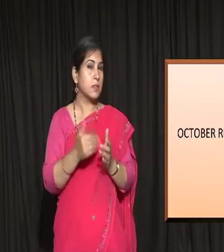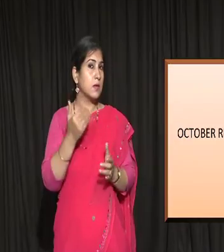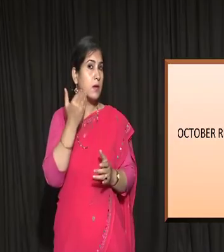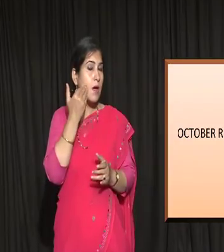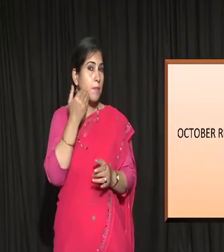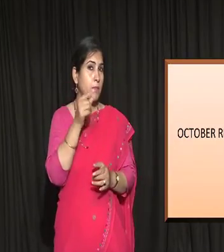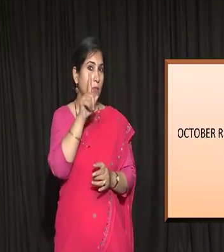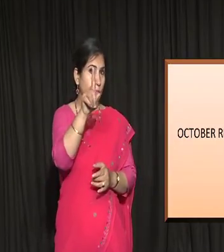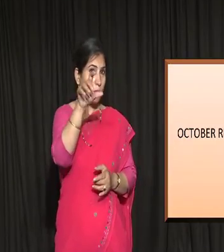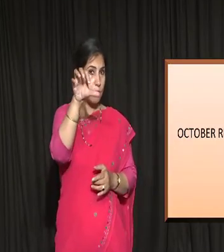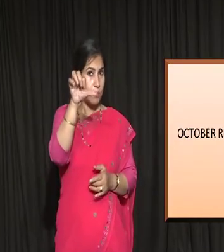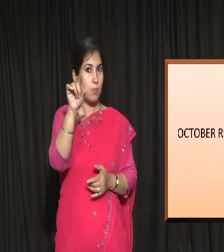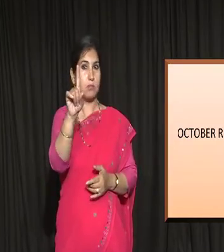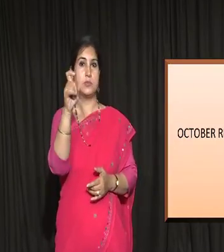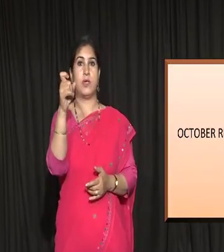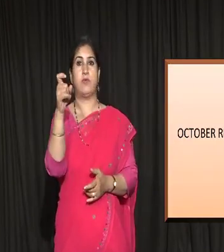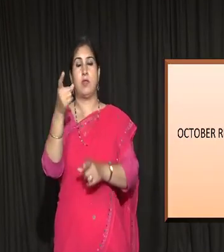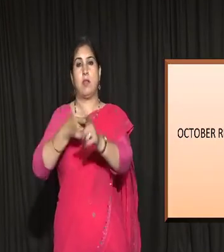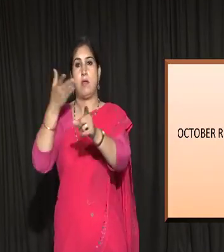year 1917.